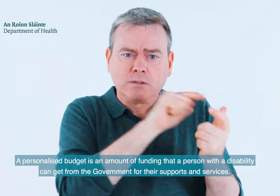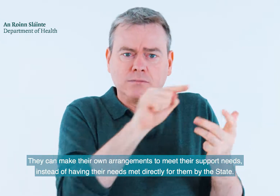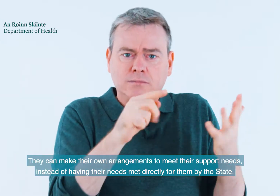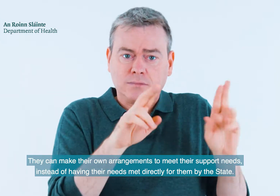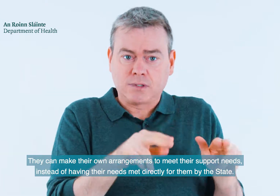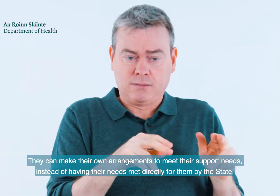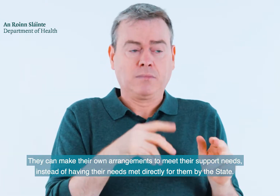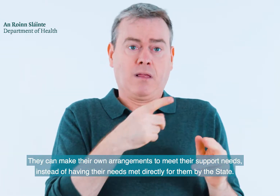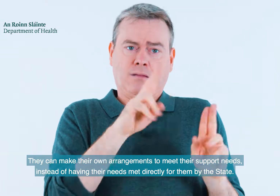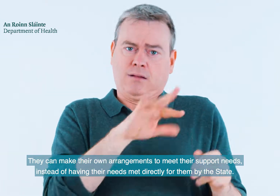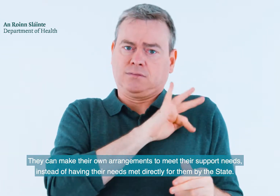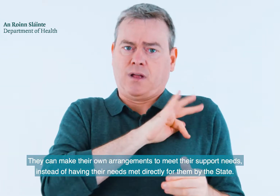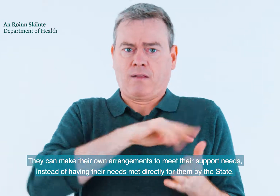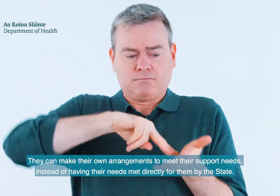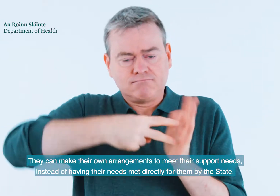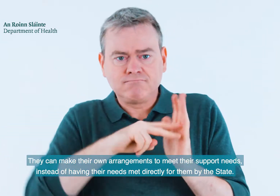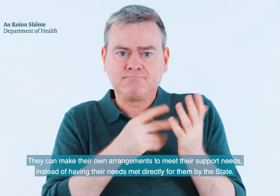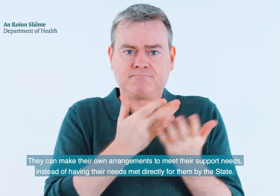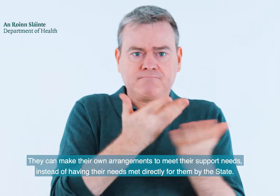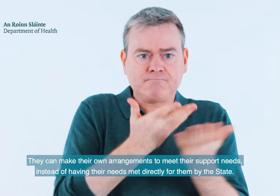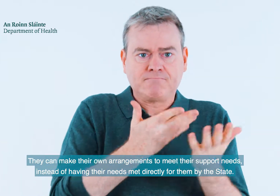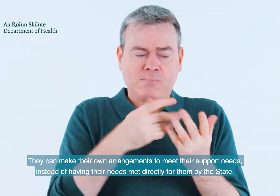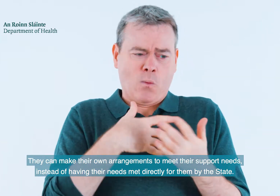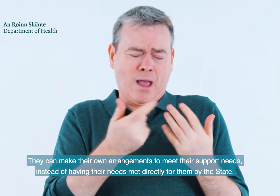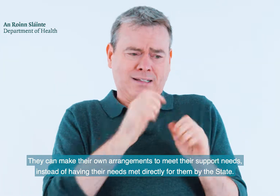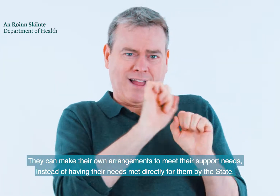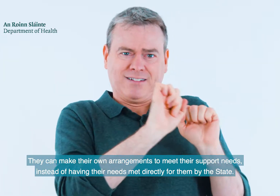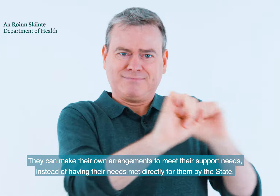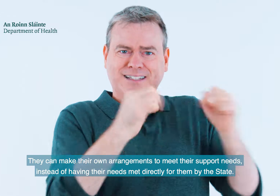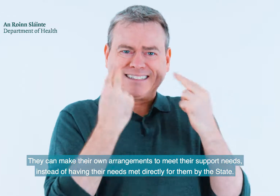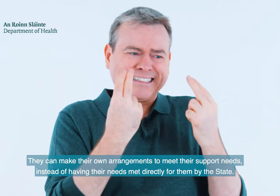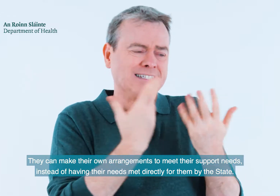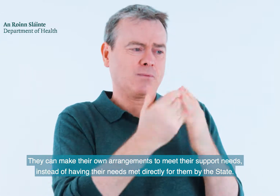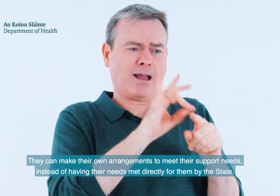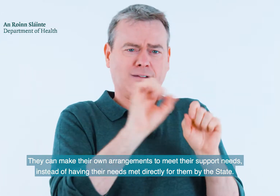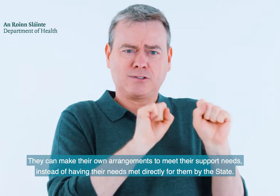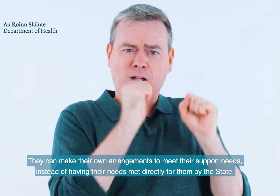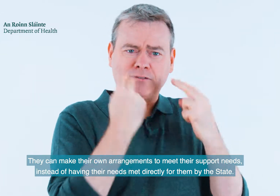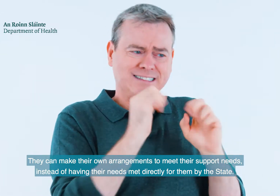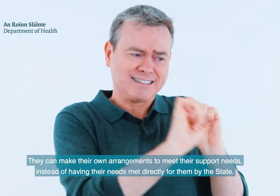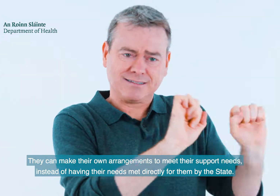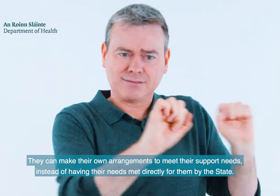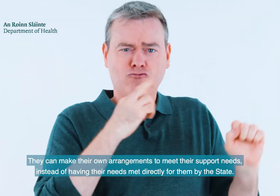They can make their own arrangements to meet their support needs instead of having their needs met directly for them by the state.